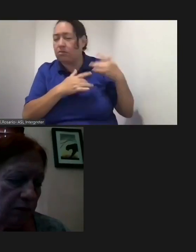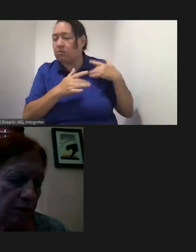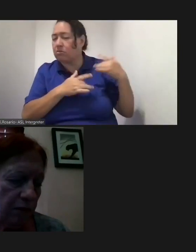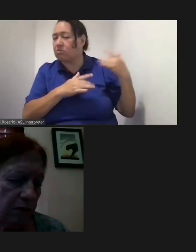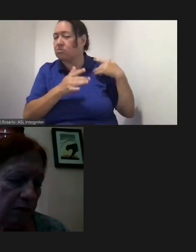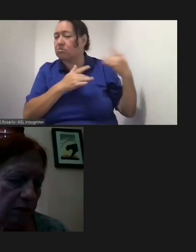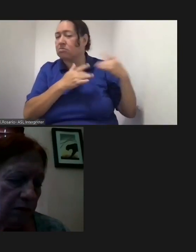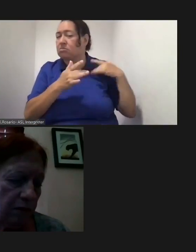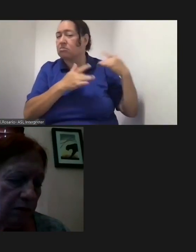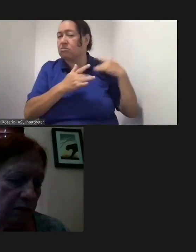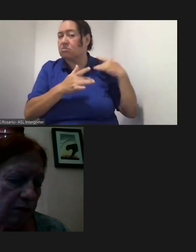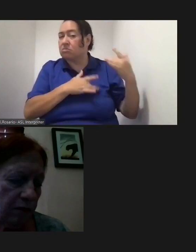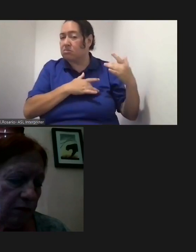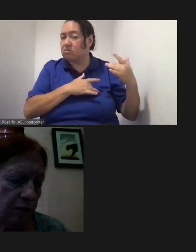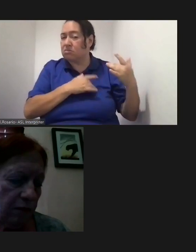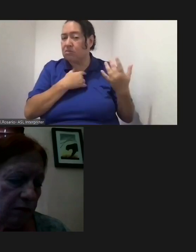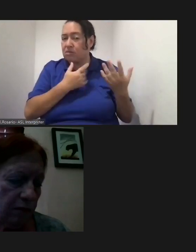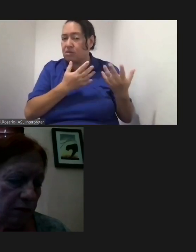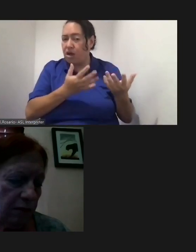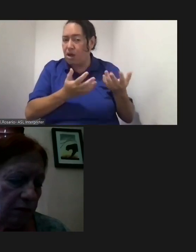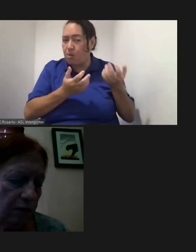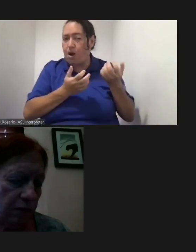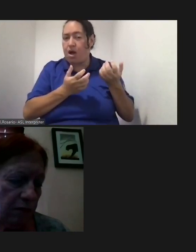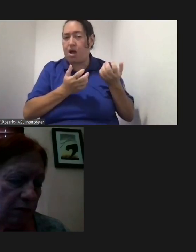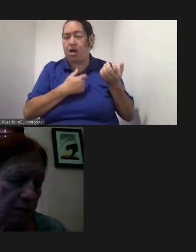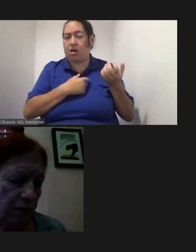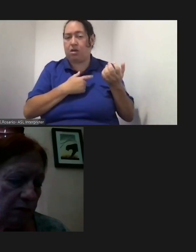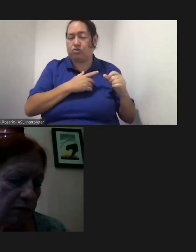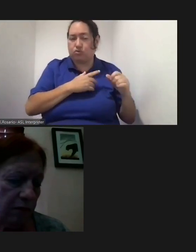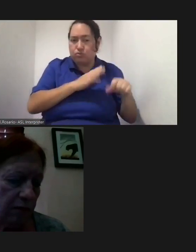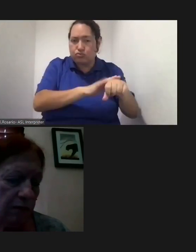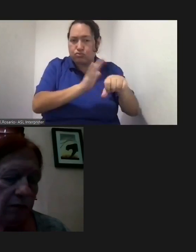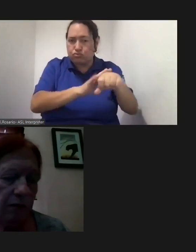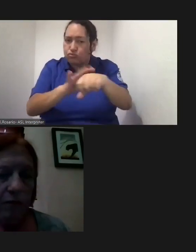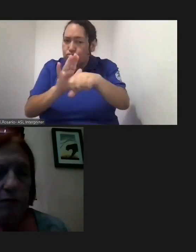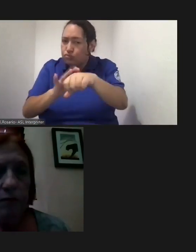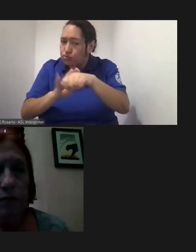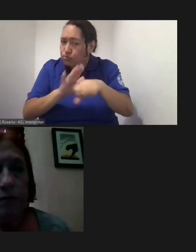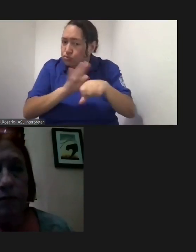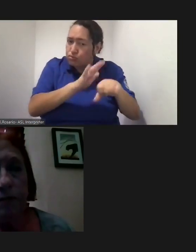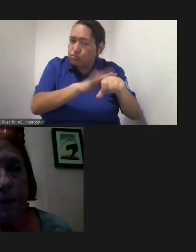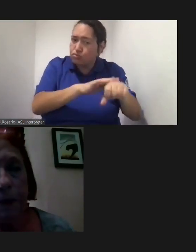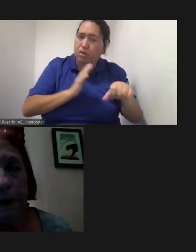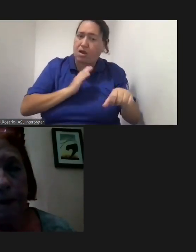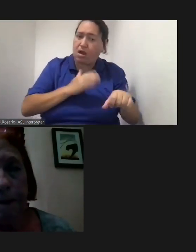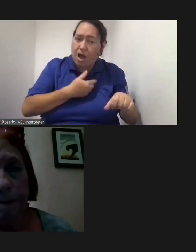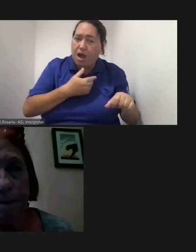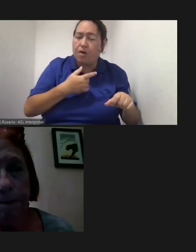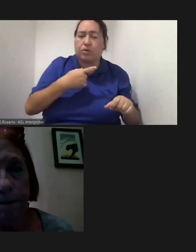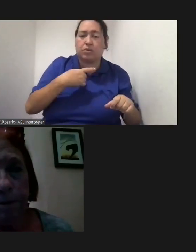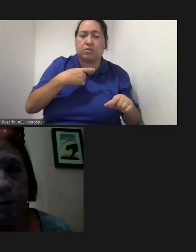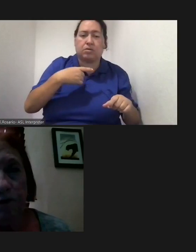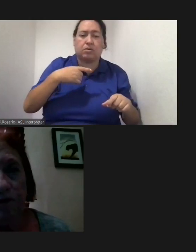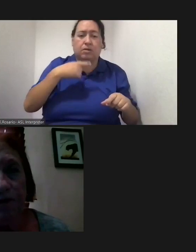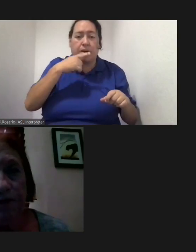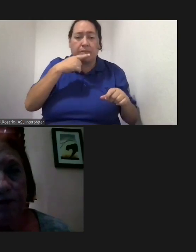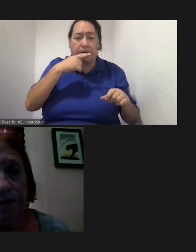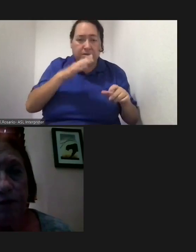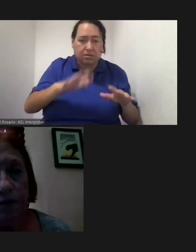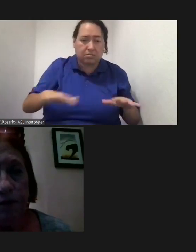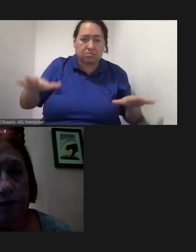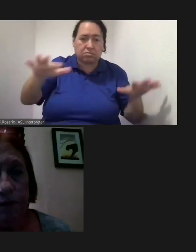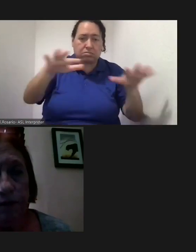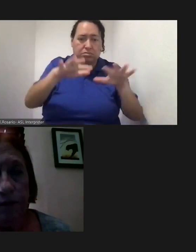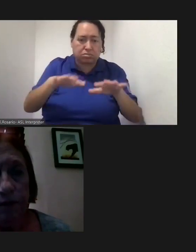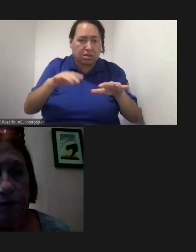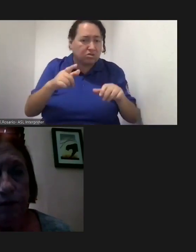I want to alert our public so that they are aware that there